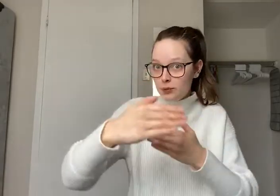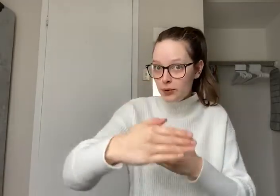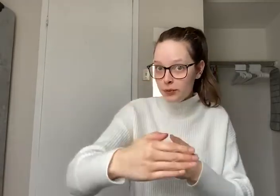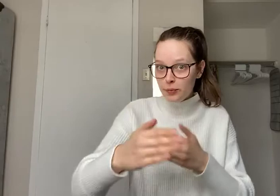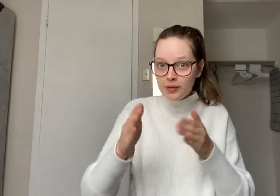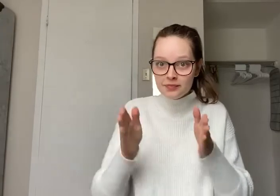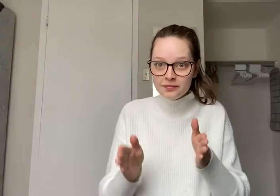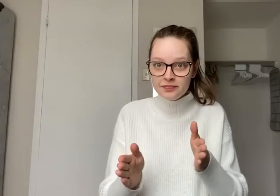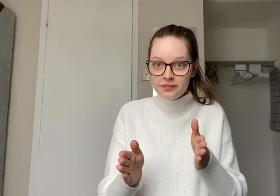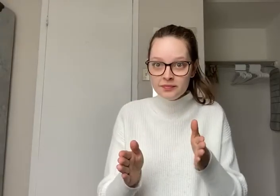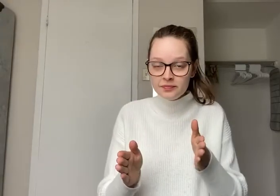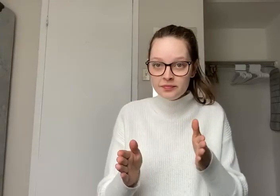classroom,